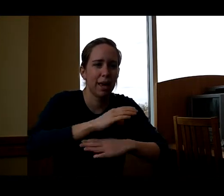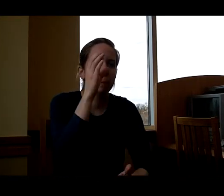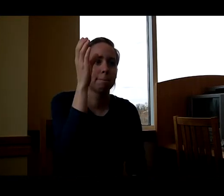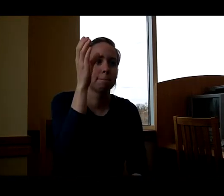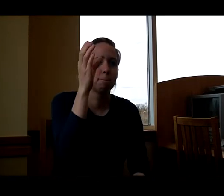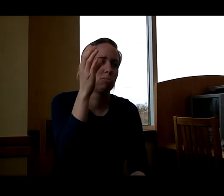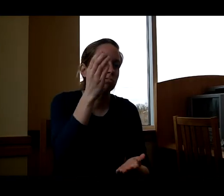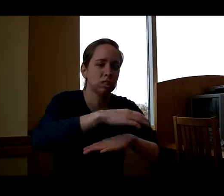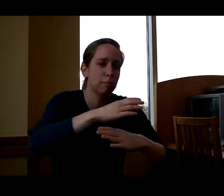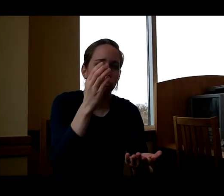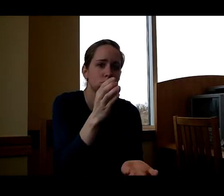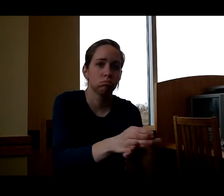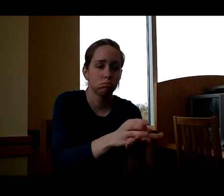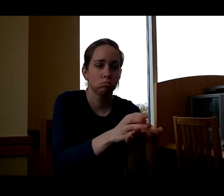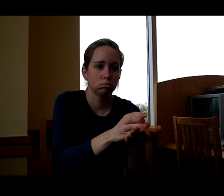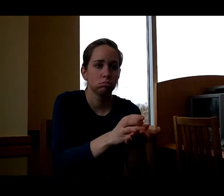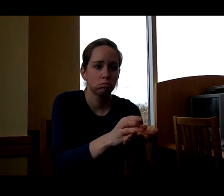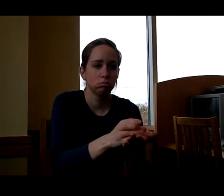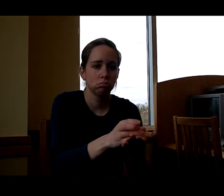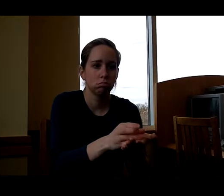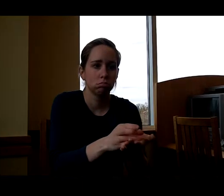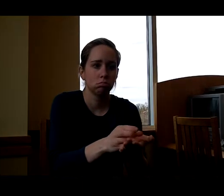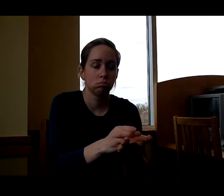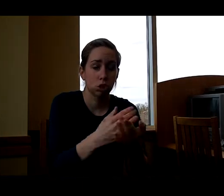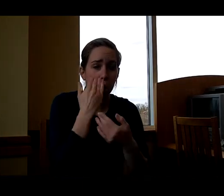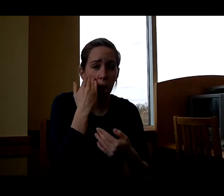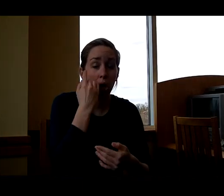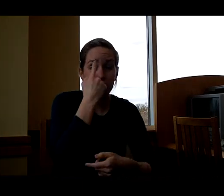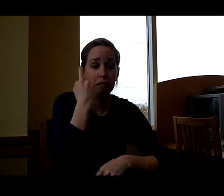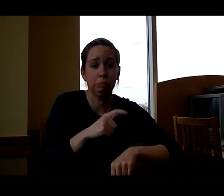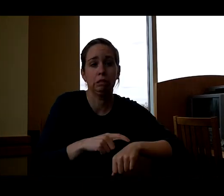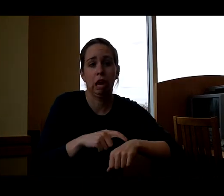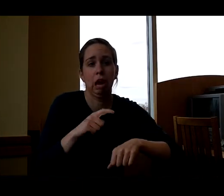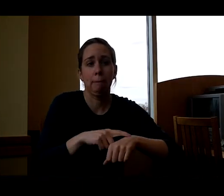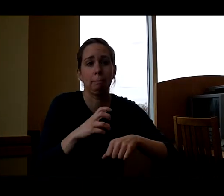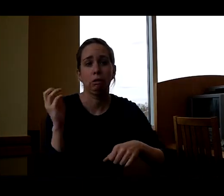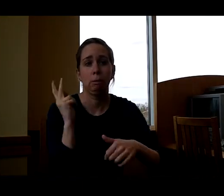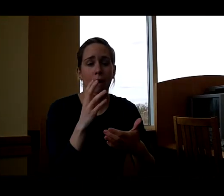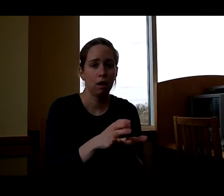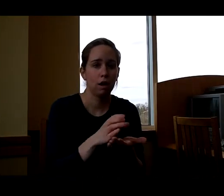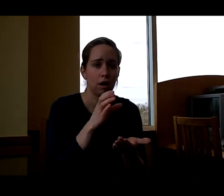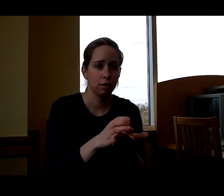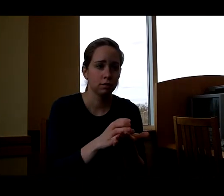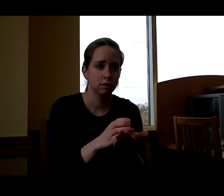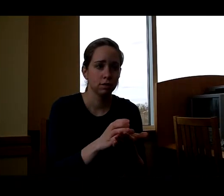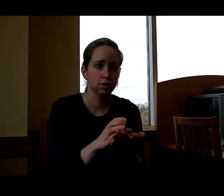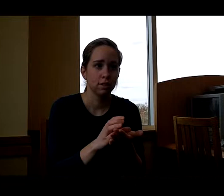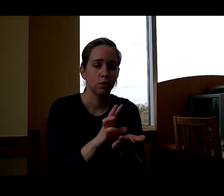a table or whatever, especially when sometimes you come back and then there is moisture all around the outside of it. I did this